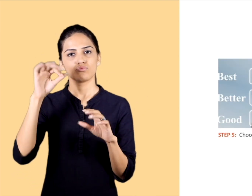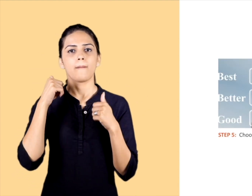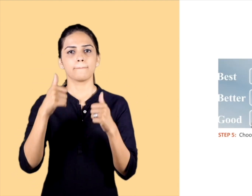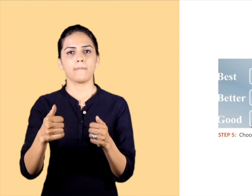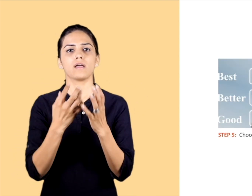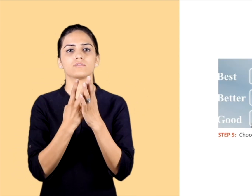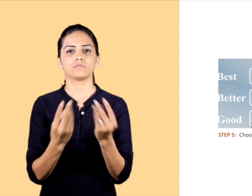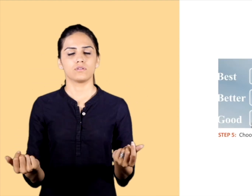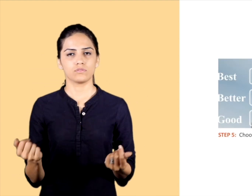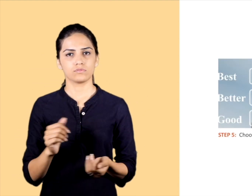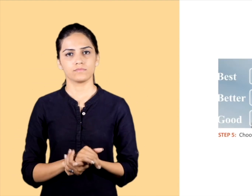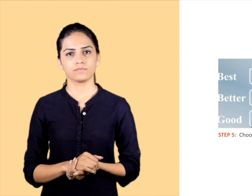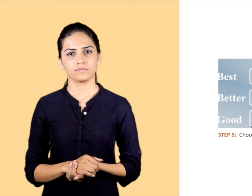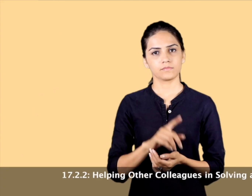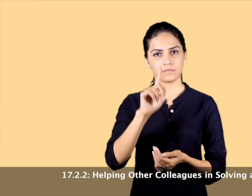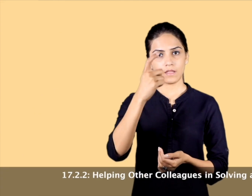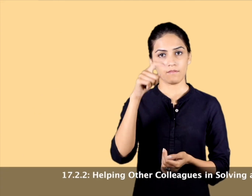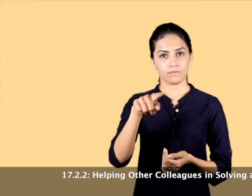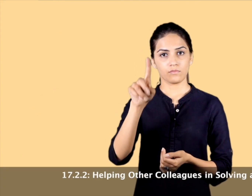choosing the best solution.